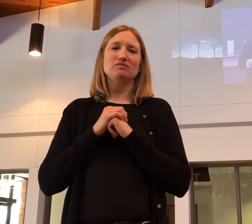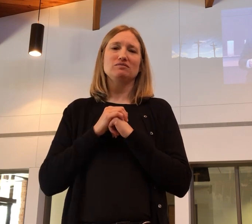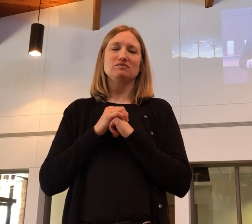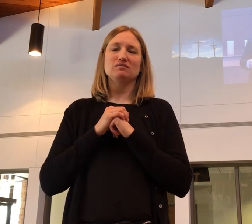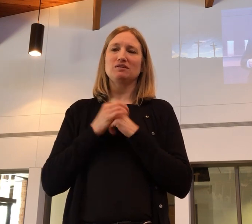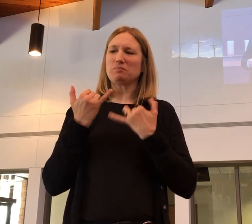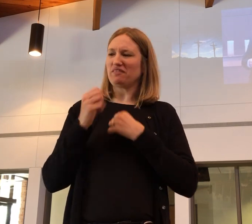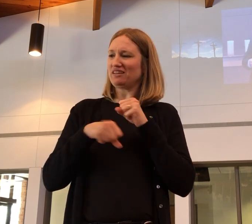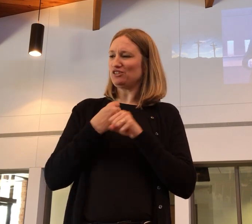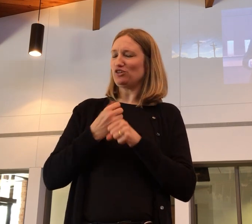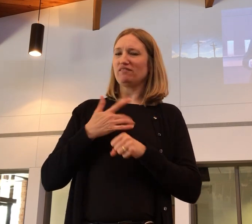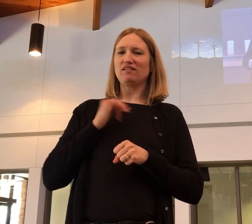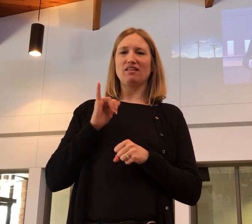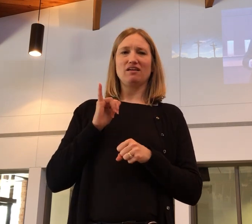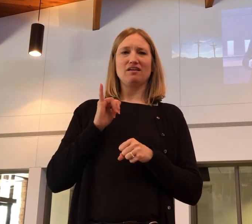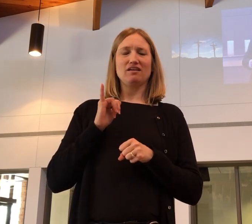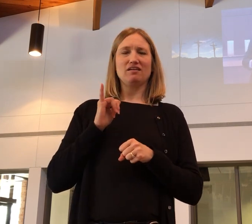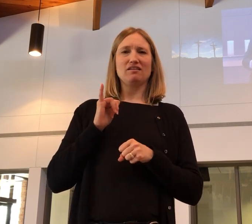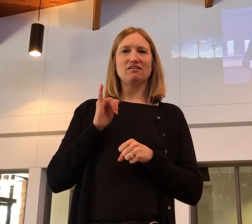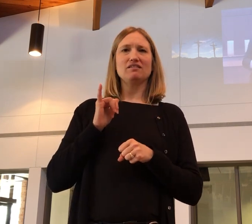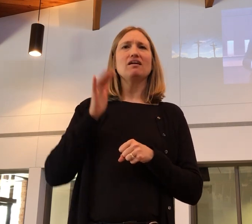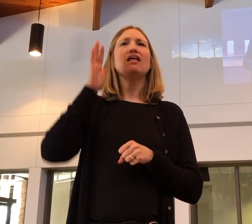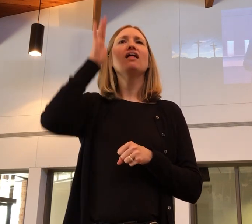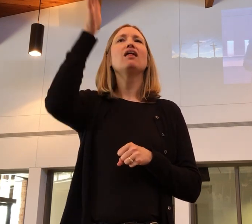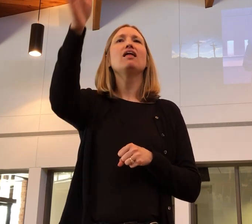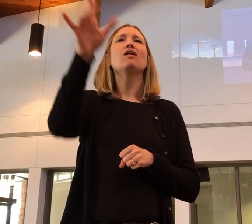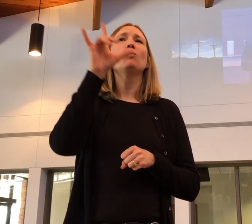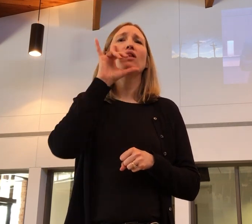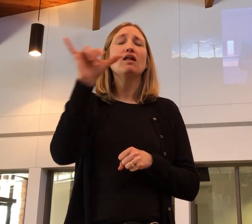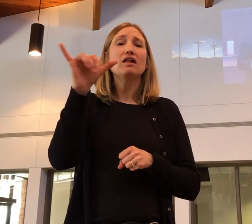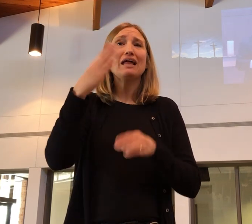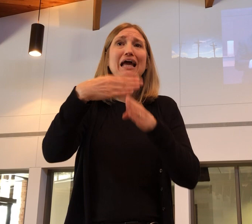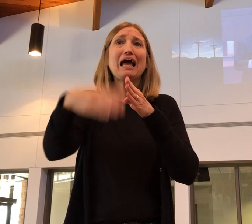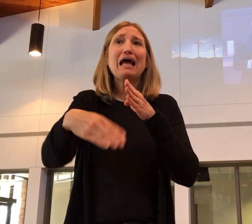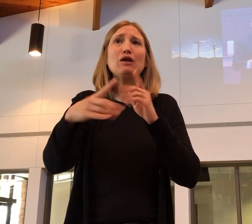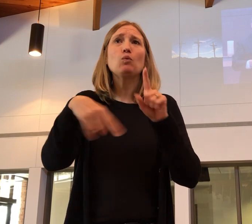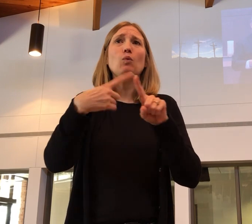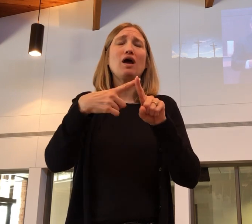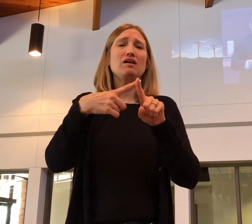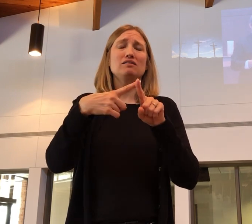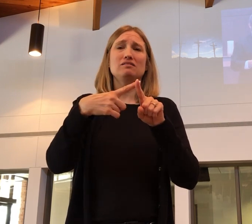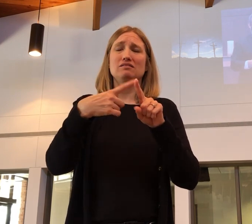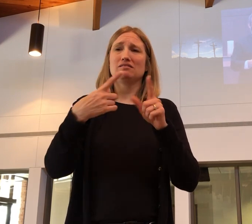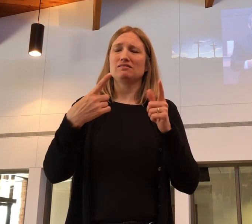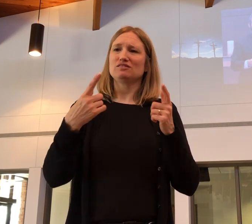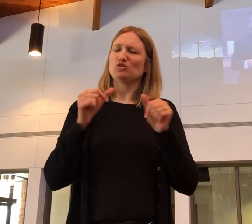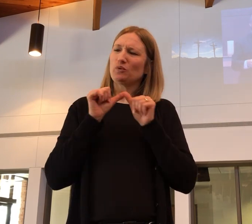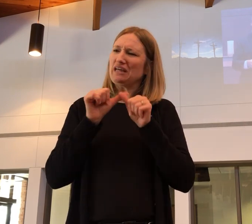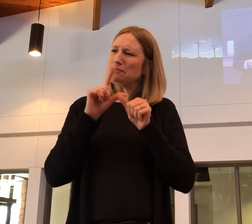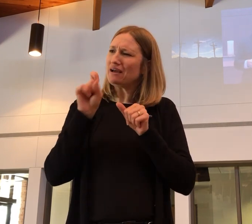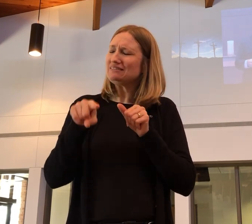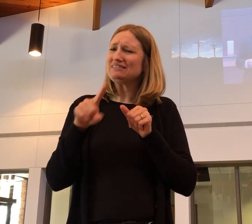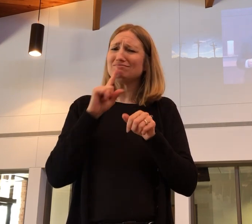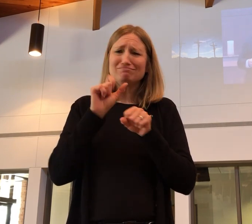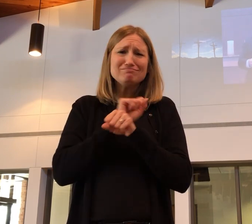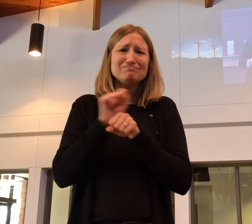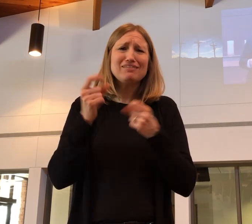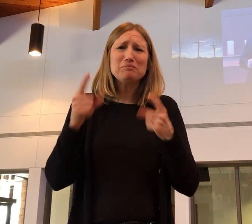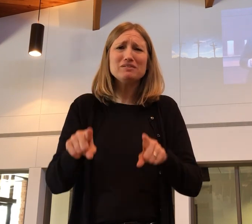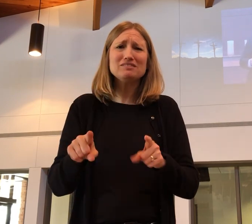And we just keep asking, is this really happening? I mean, it can't